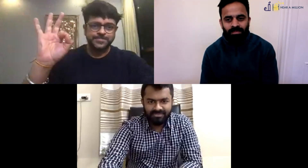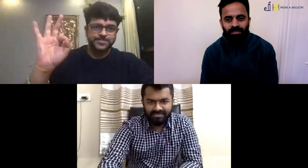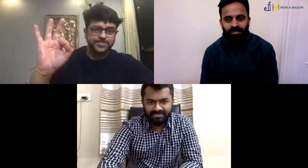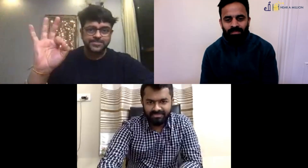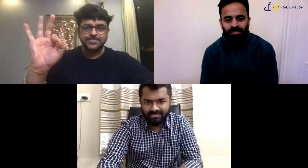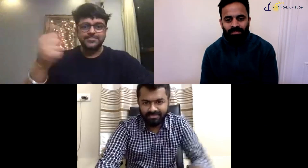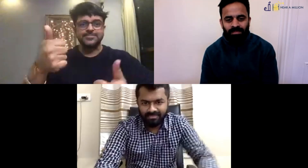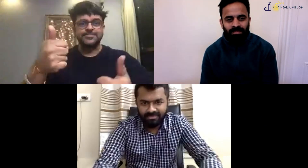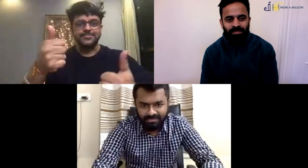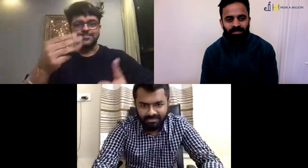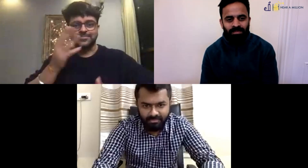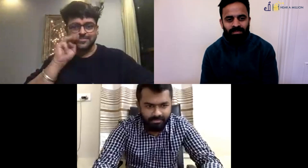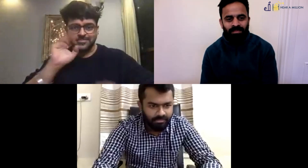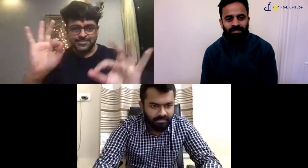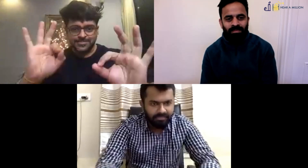Perfect.